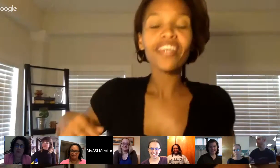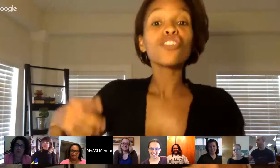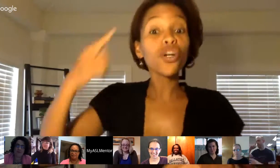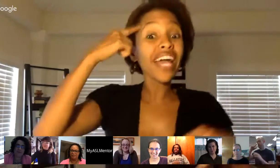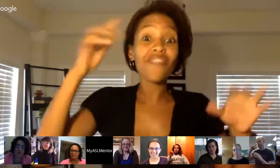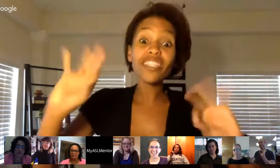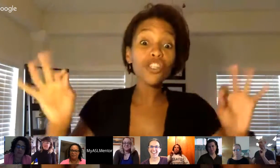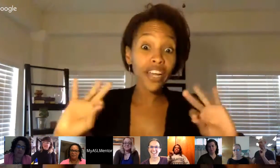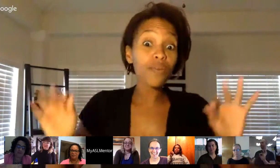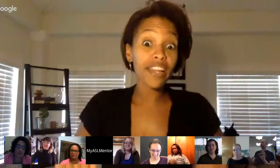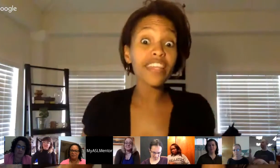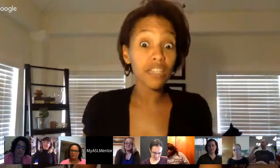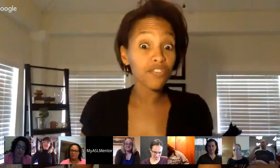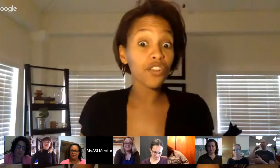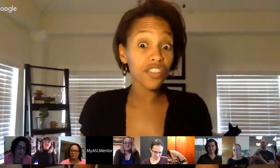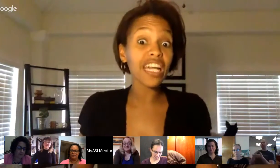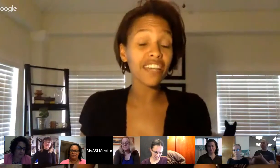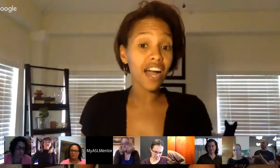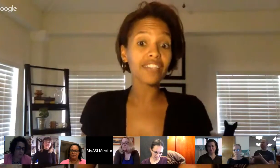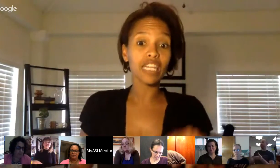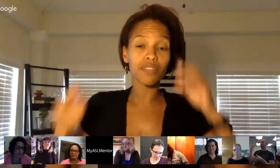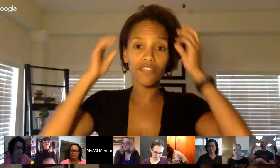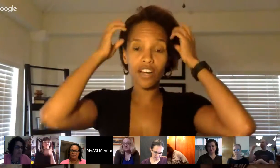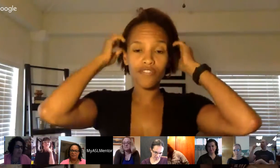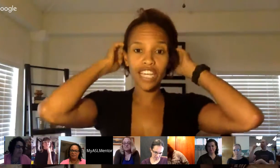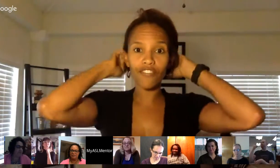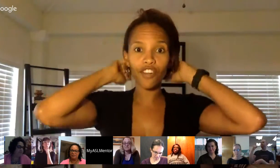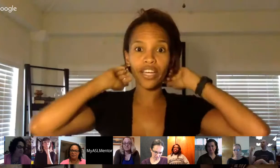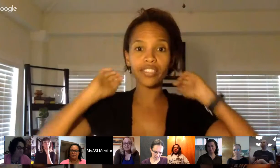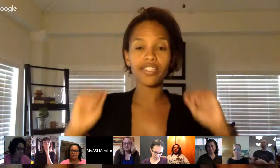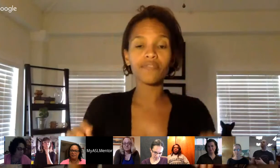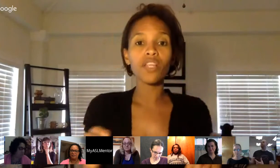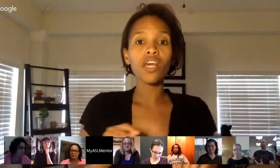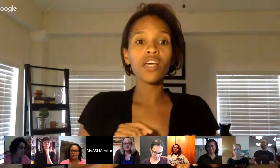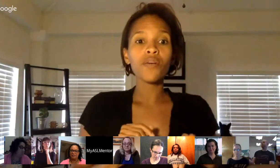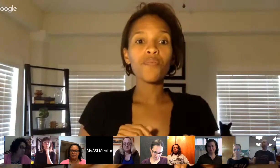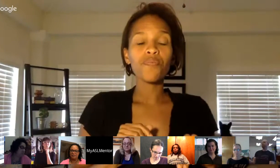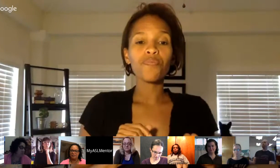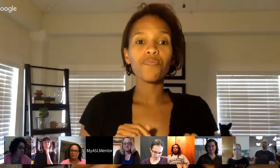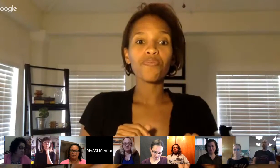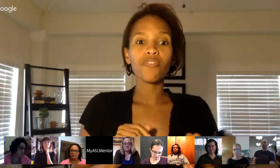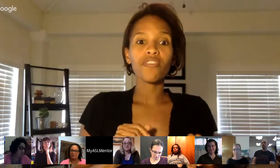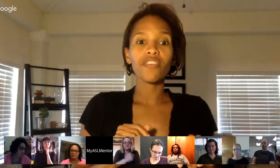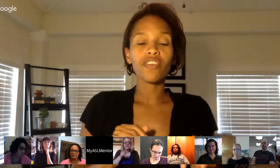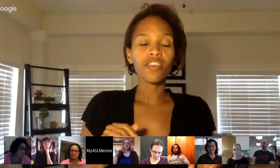Anyway, so yeah, that's a great way to think of the concept of take for granted.